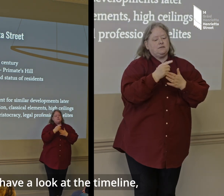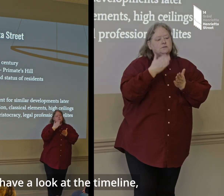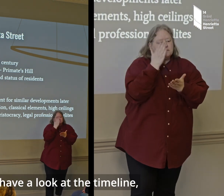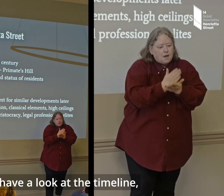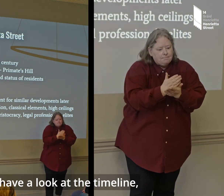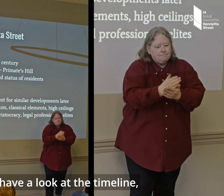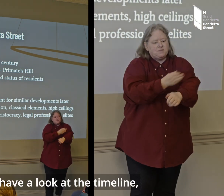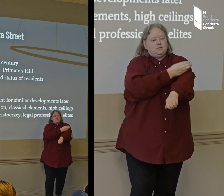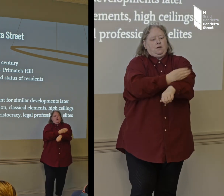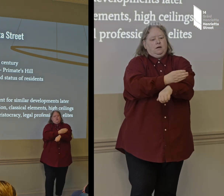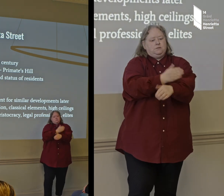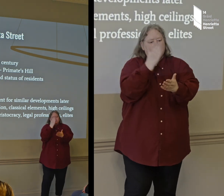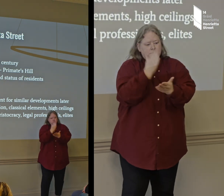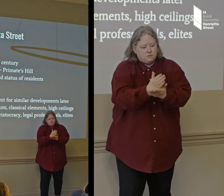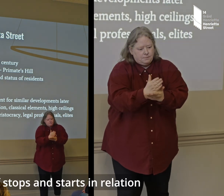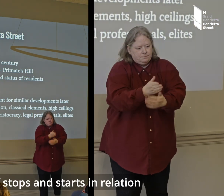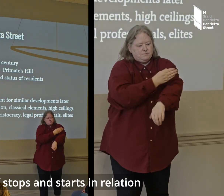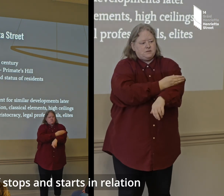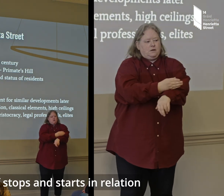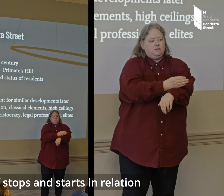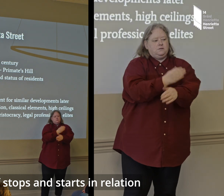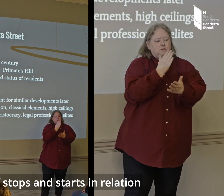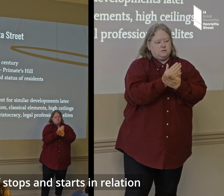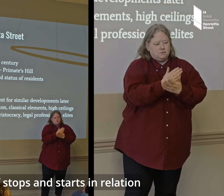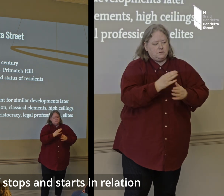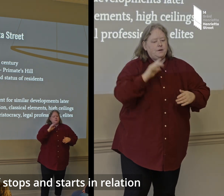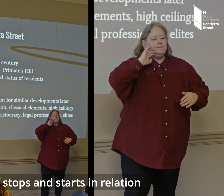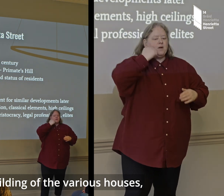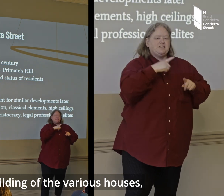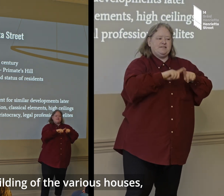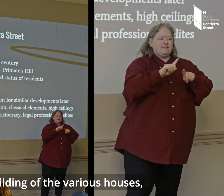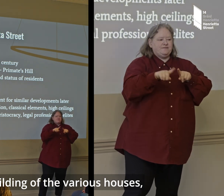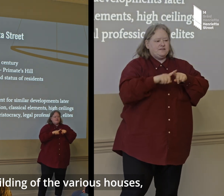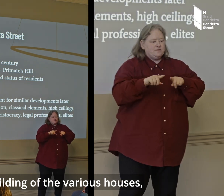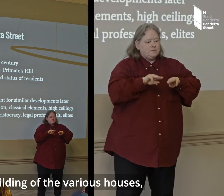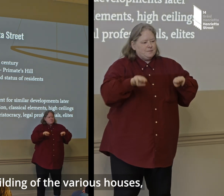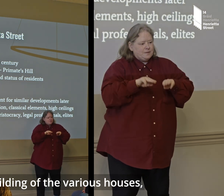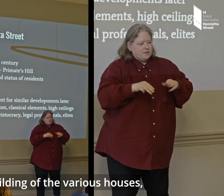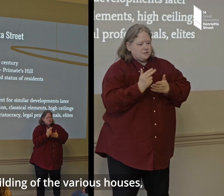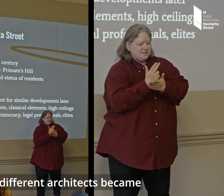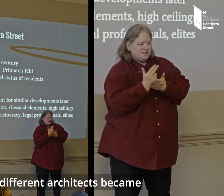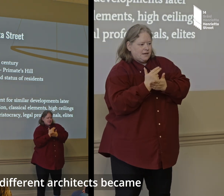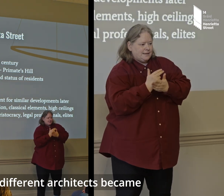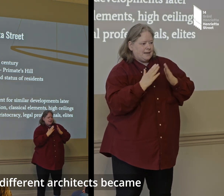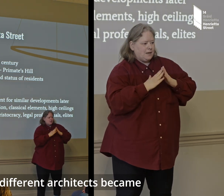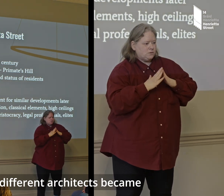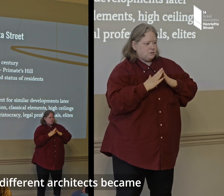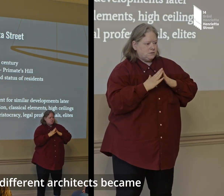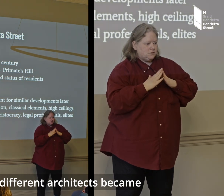So if we have a look at the timeline, it kind of stops and starts in relation to the building of the various houses